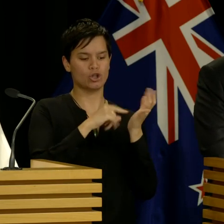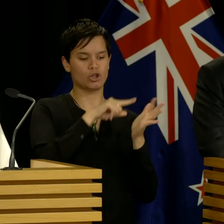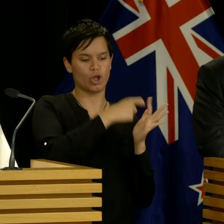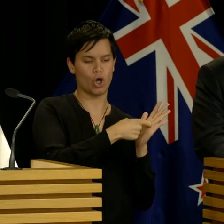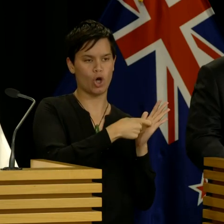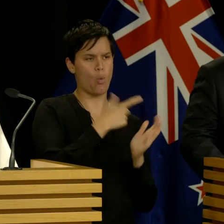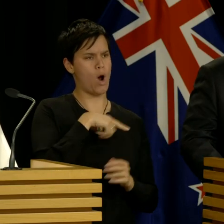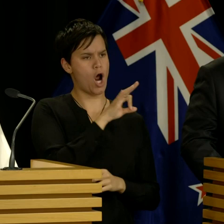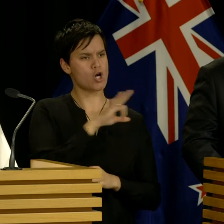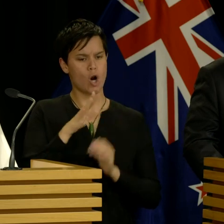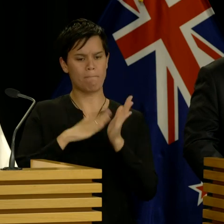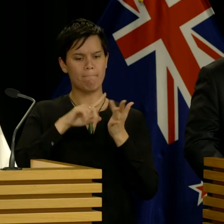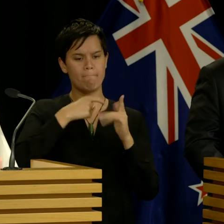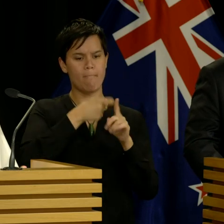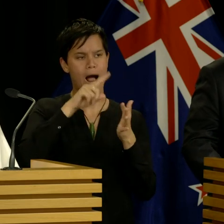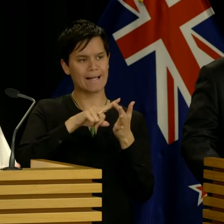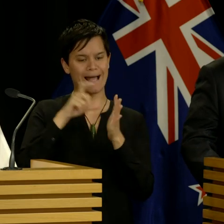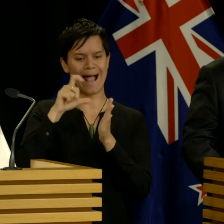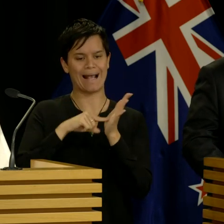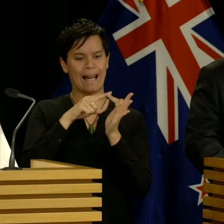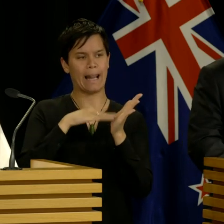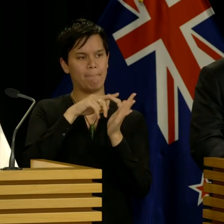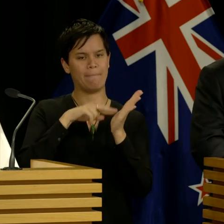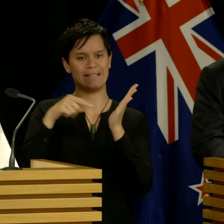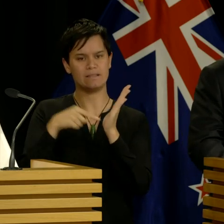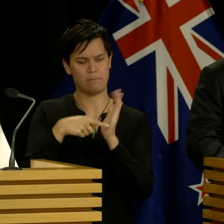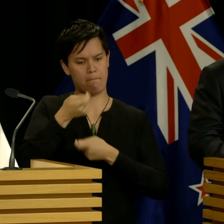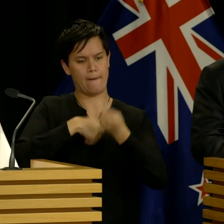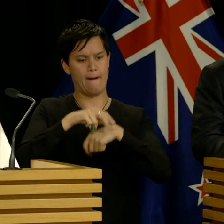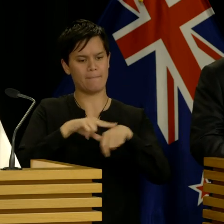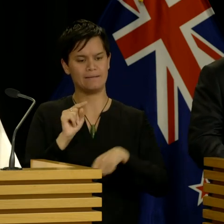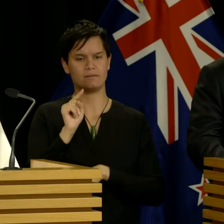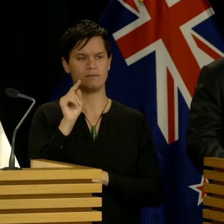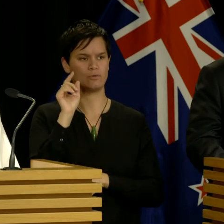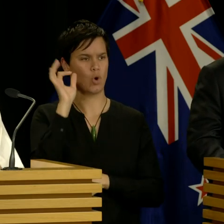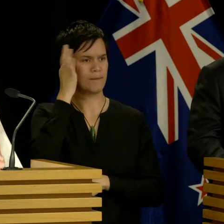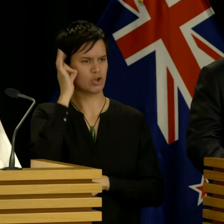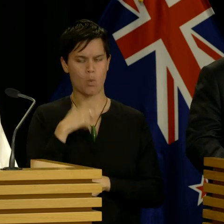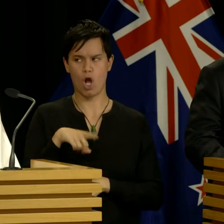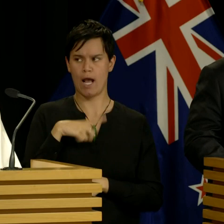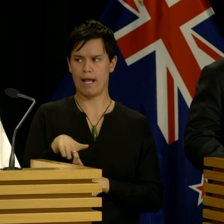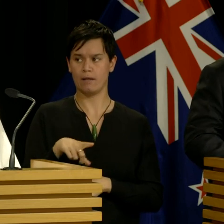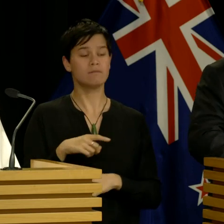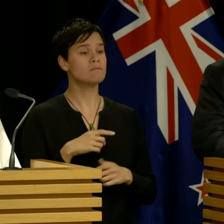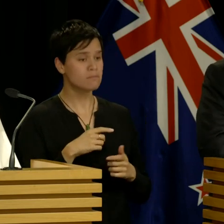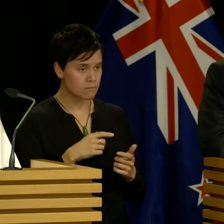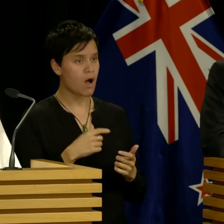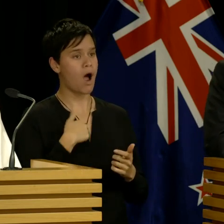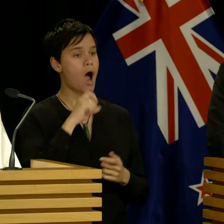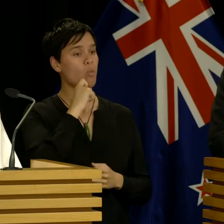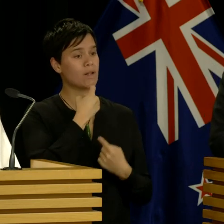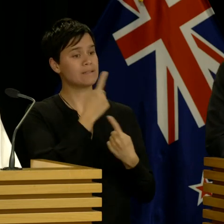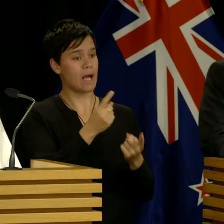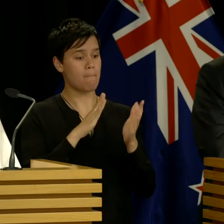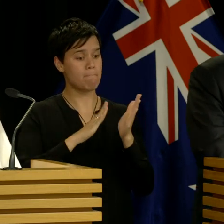this is a decision where I'm going to reflect on the candidate that was chosen. However, what I will say is that Mike